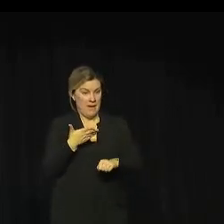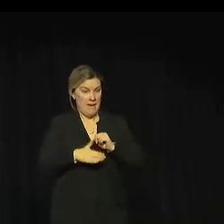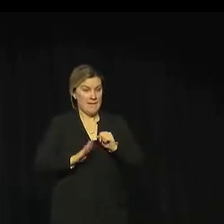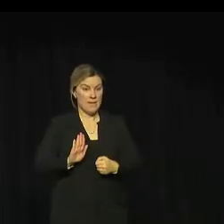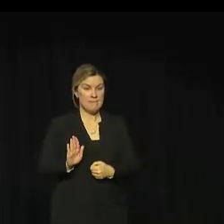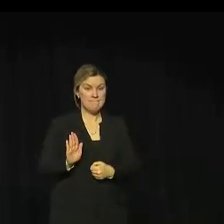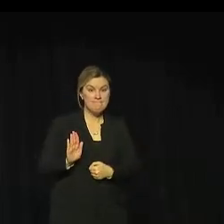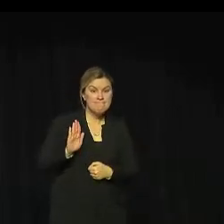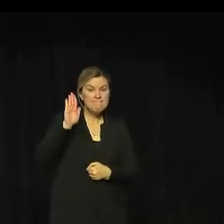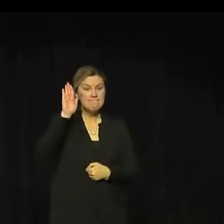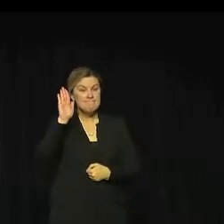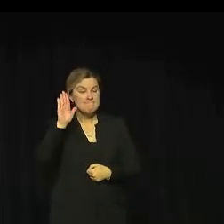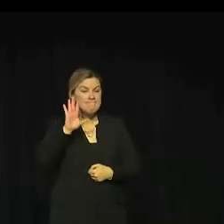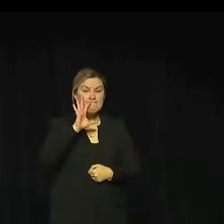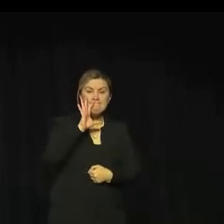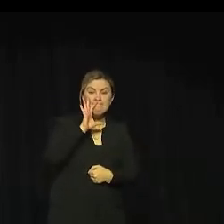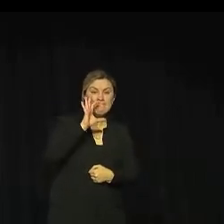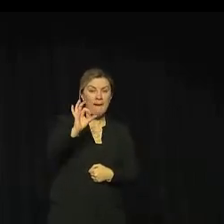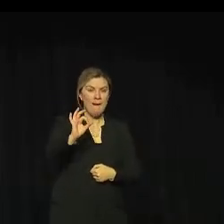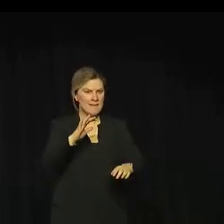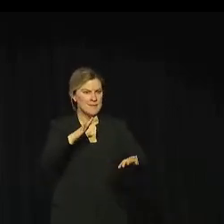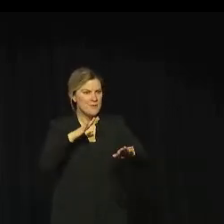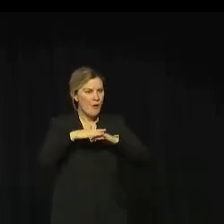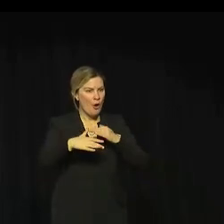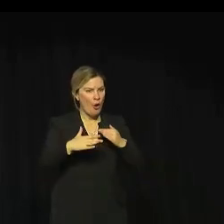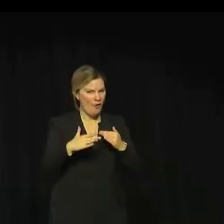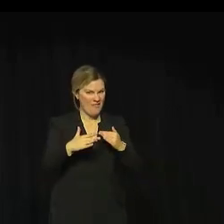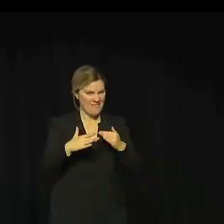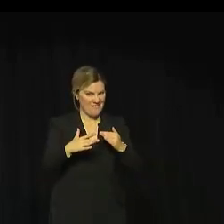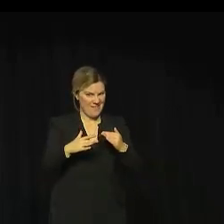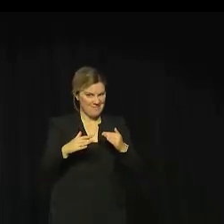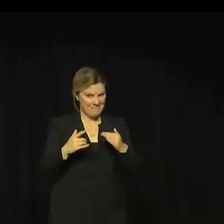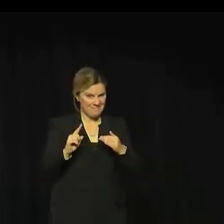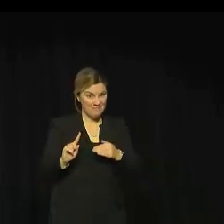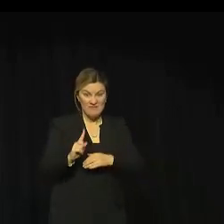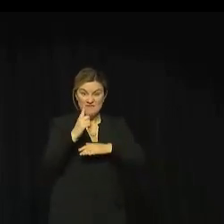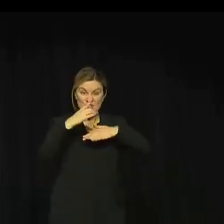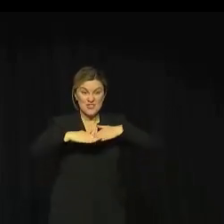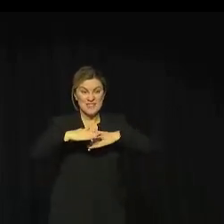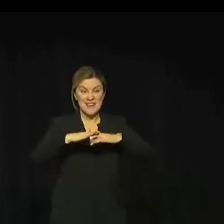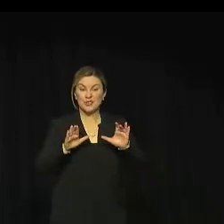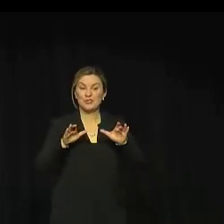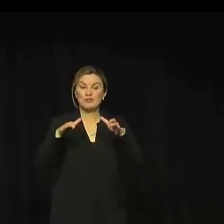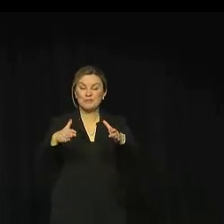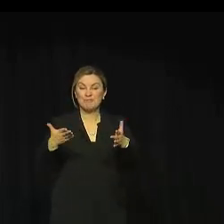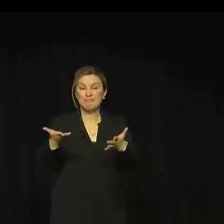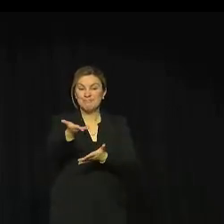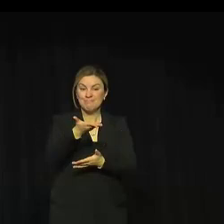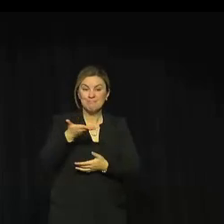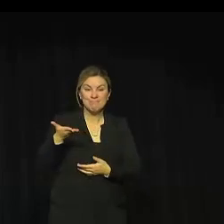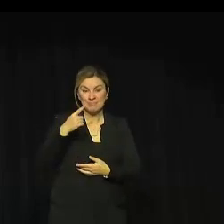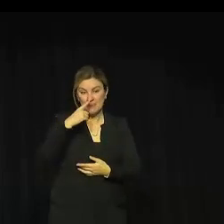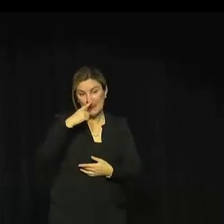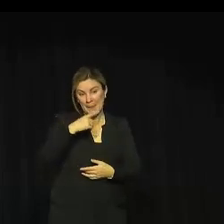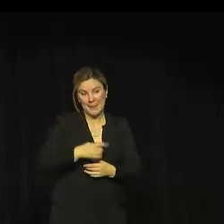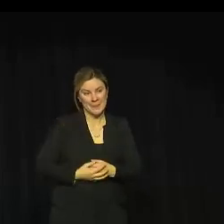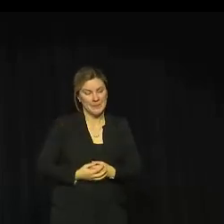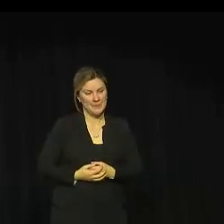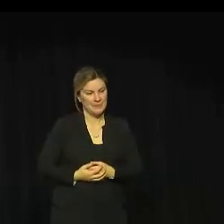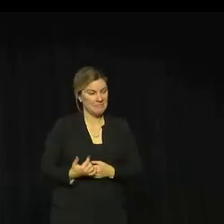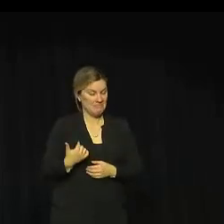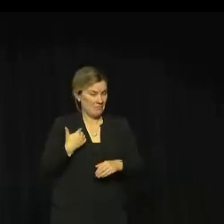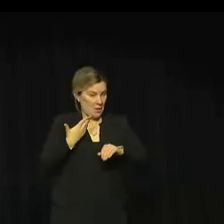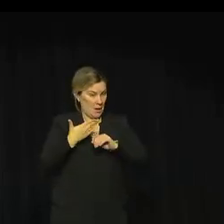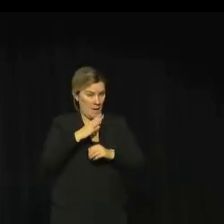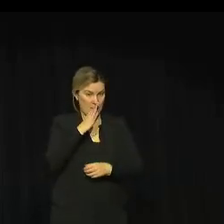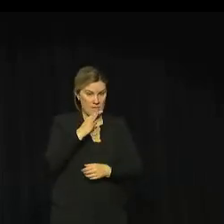up to ask about the First Nations people. I never asked why